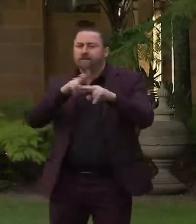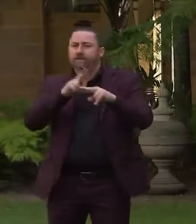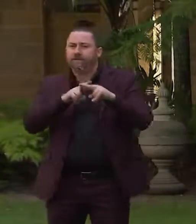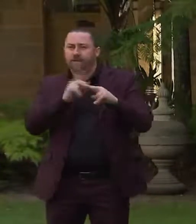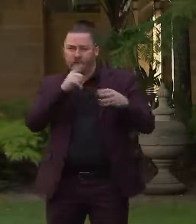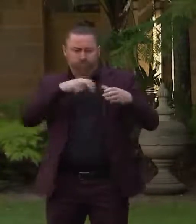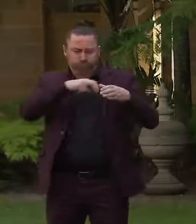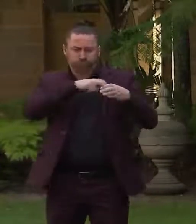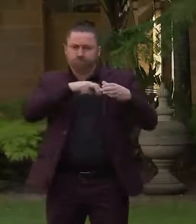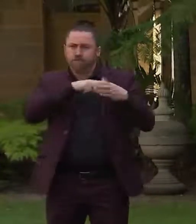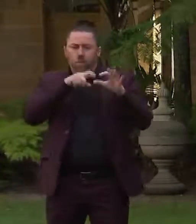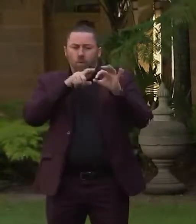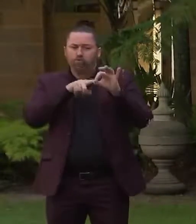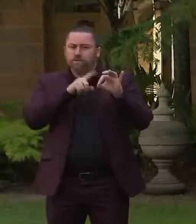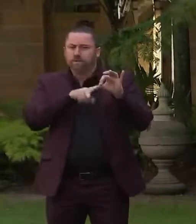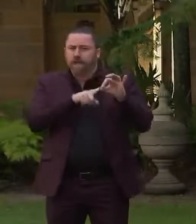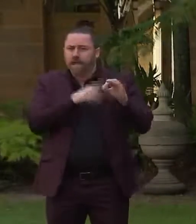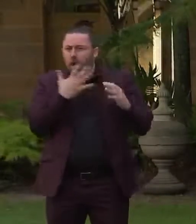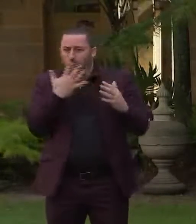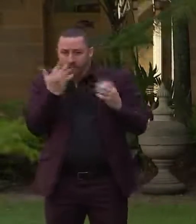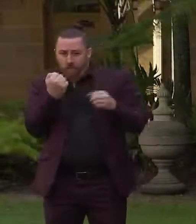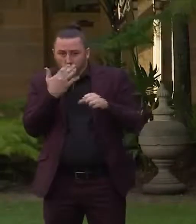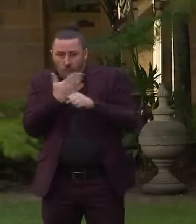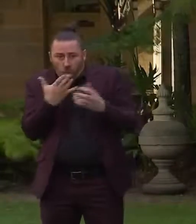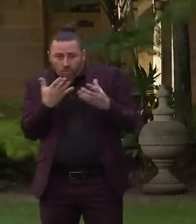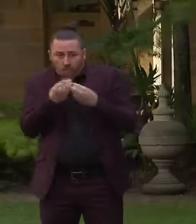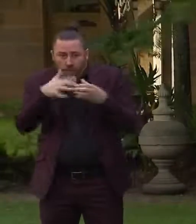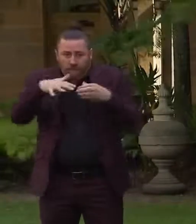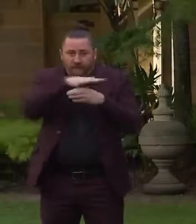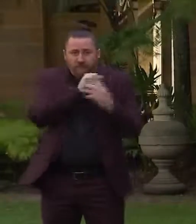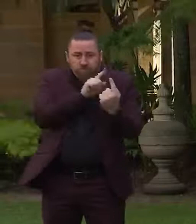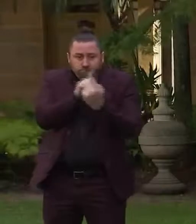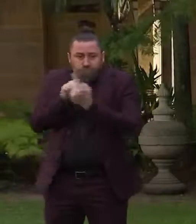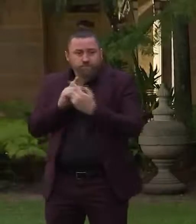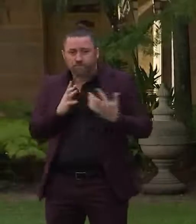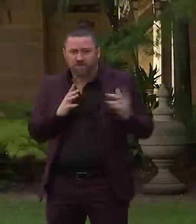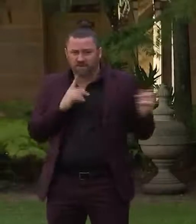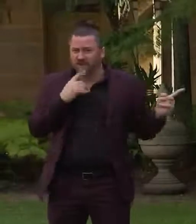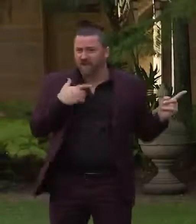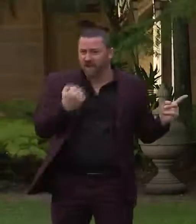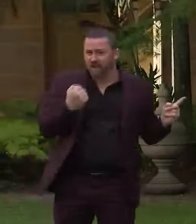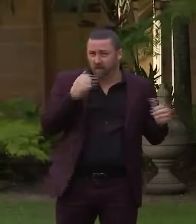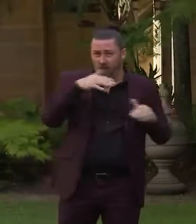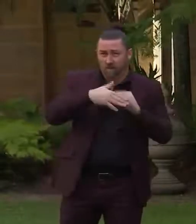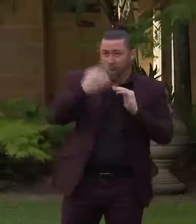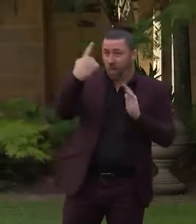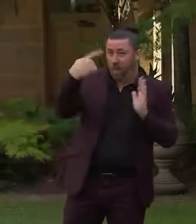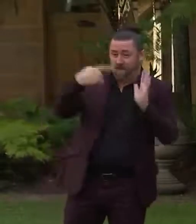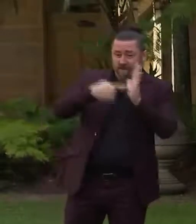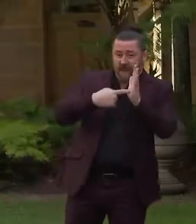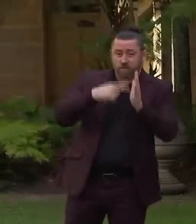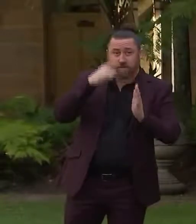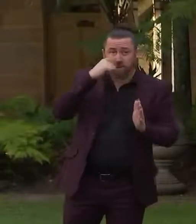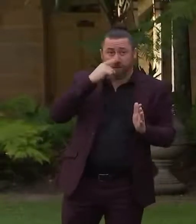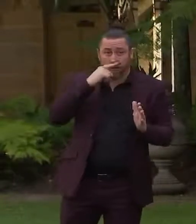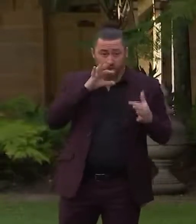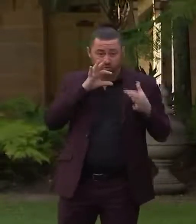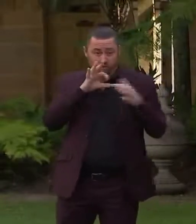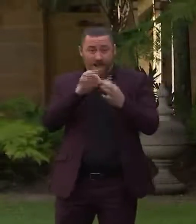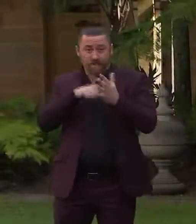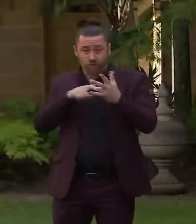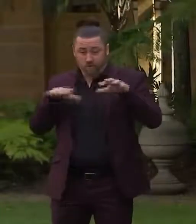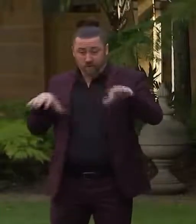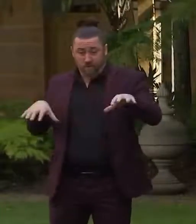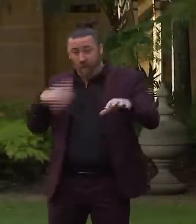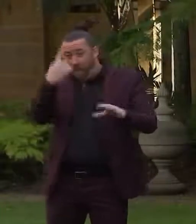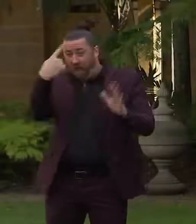close contact? I don't have those numbers, but we have well over 1,000 people in quarantine related to these clusters